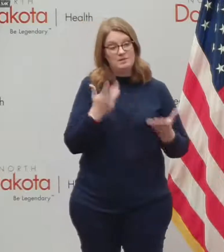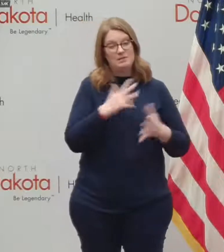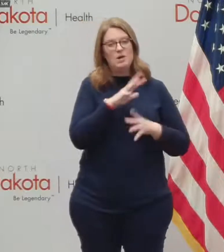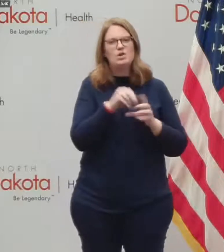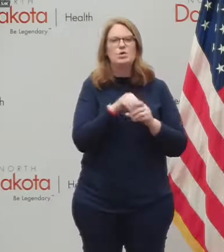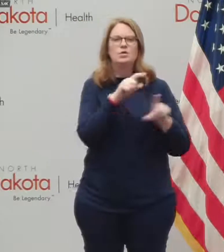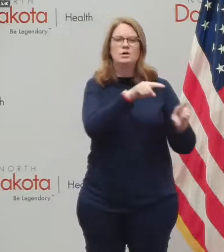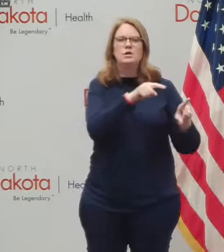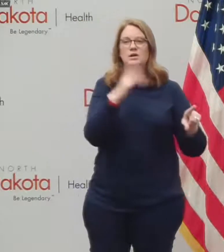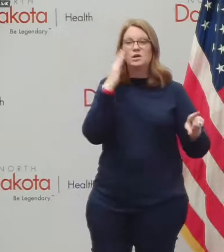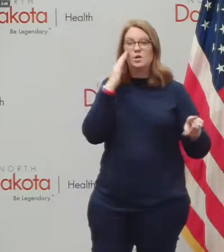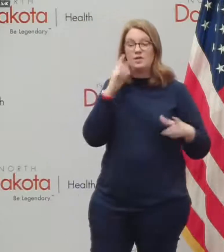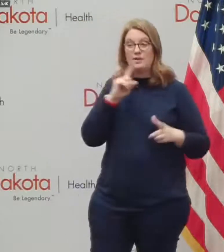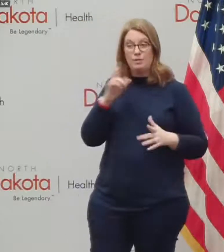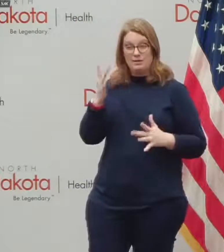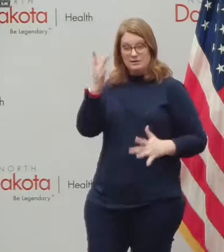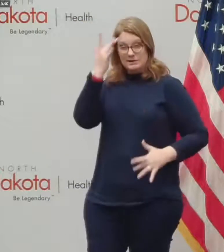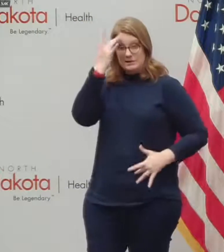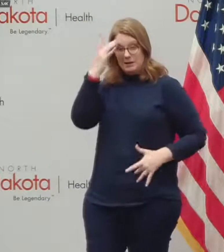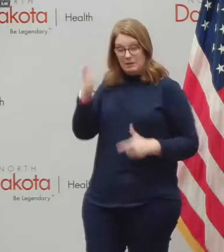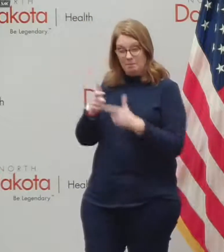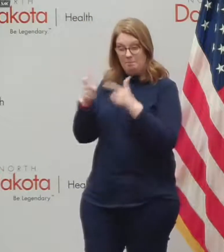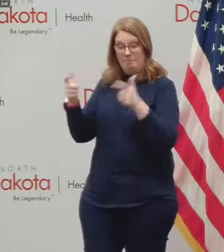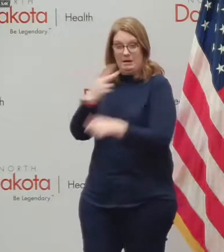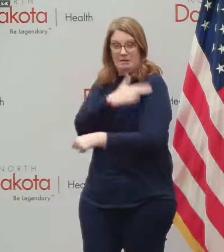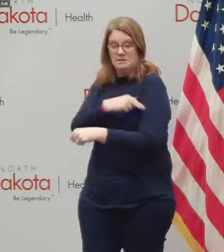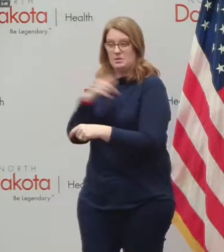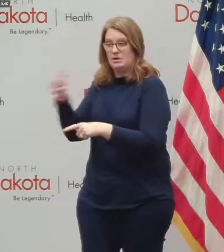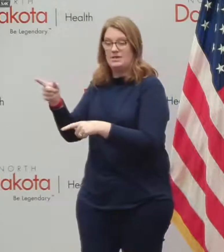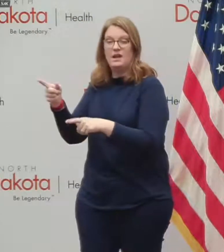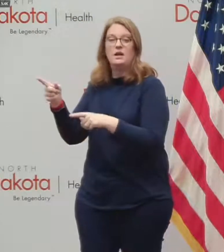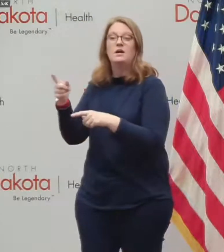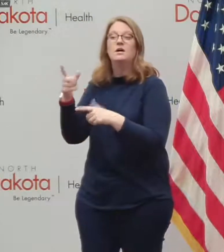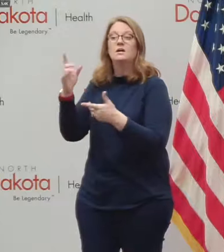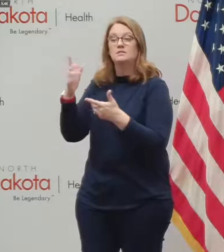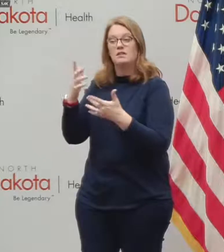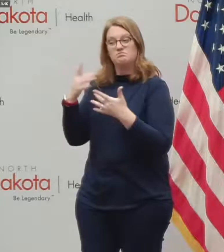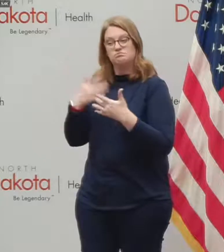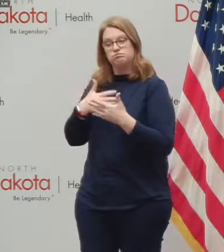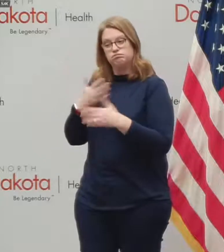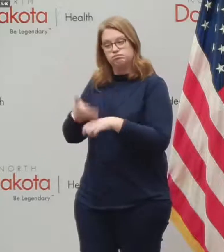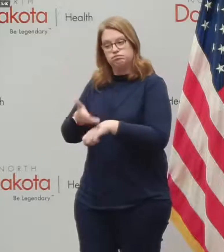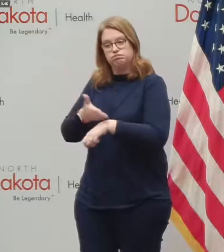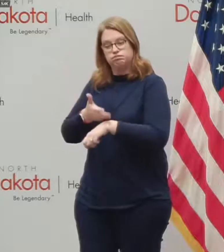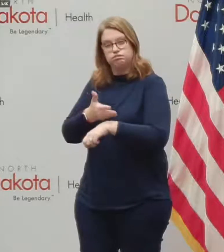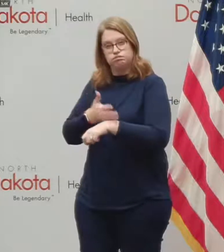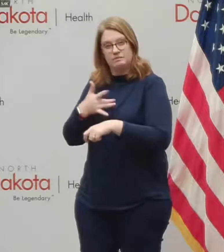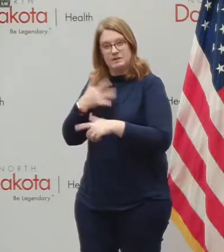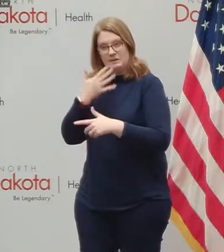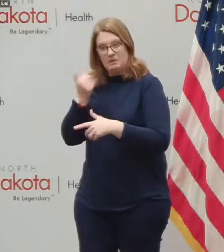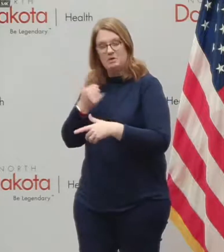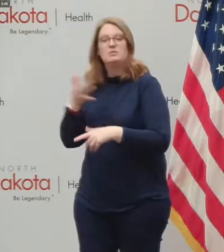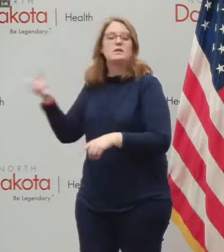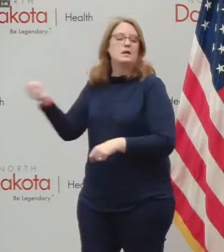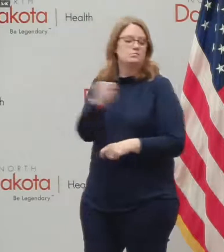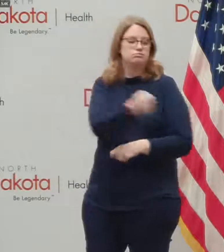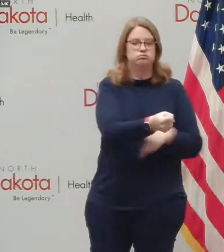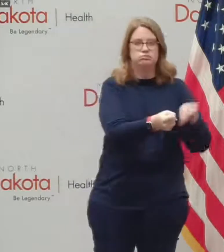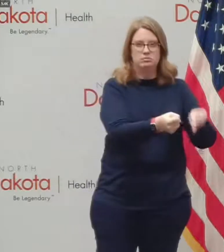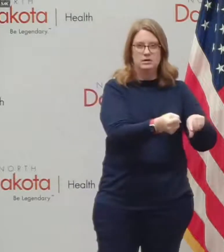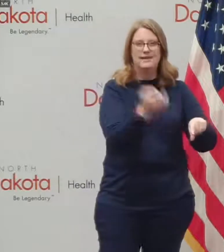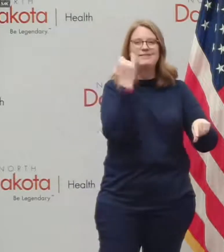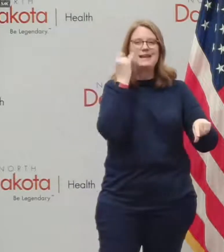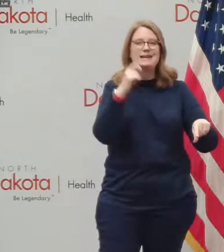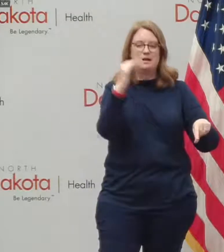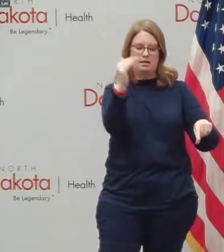step-down transfers for people out of the major hospitals back to what might be closer to home. If they need a lesser degree of care,